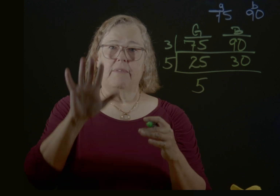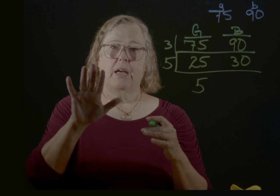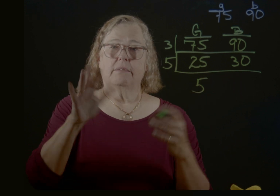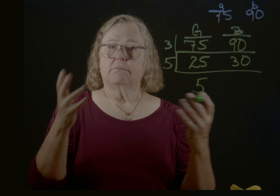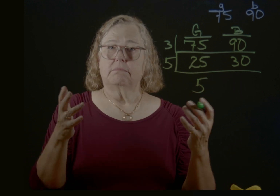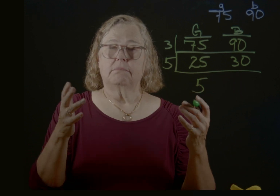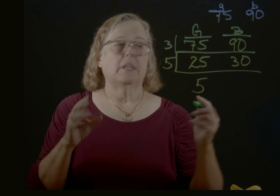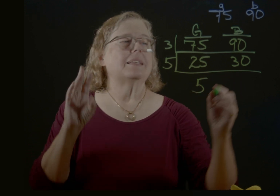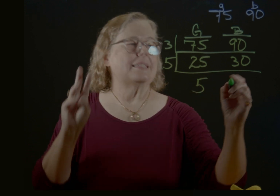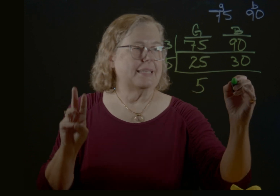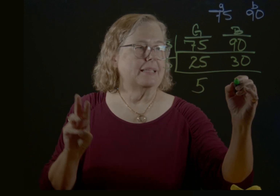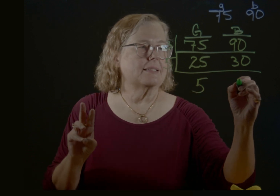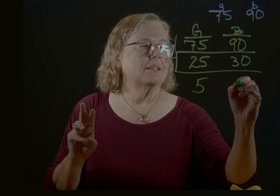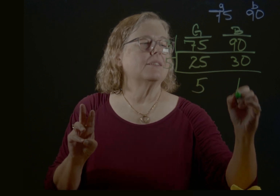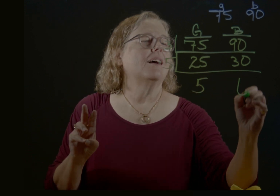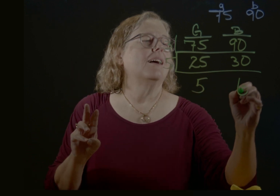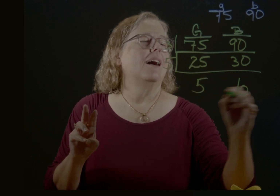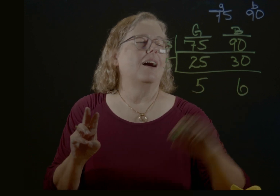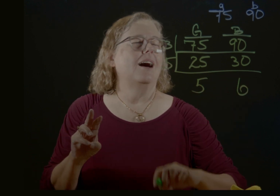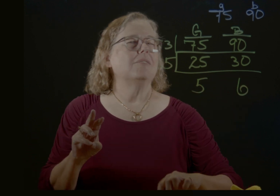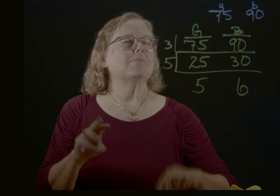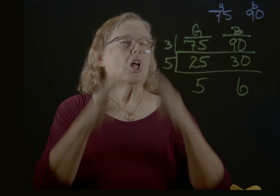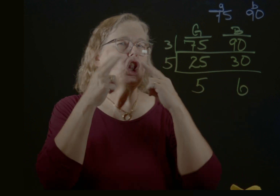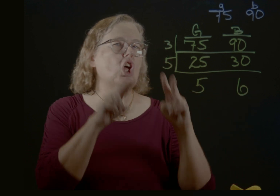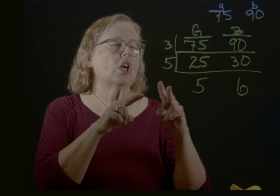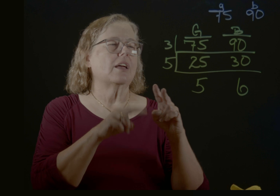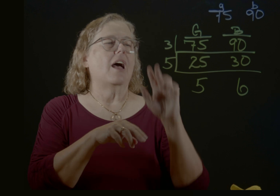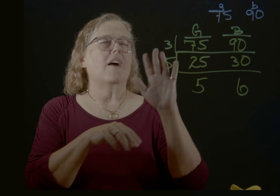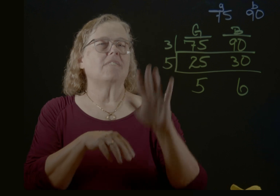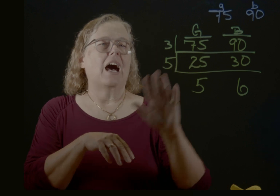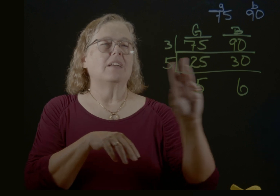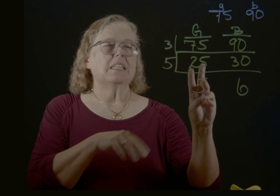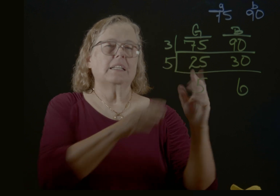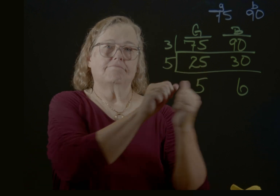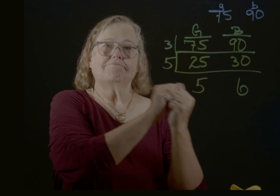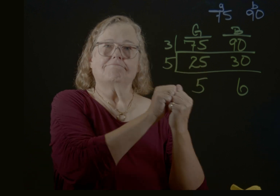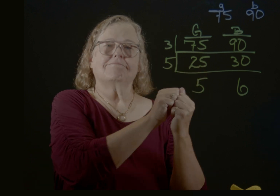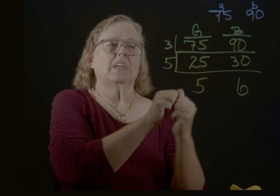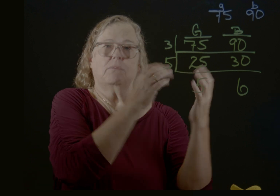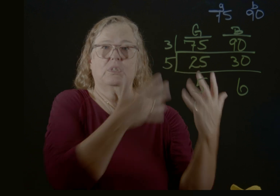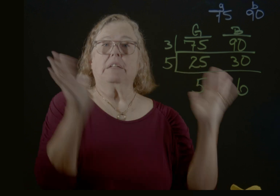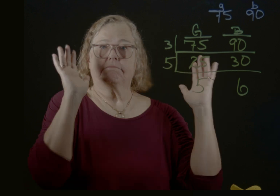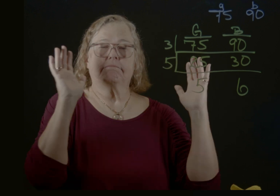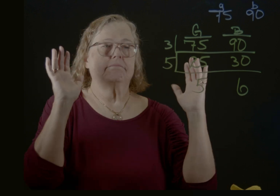5 is 6. Look at that. 5, 6, they're together, right? We know we're